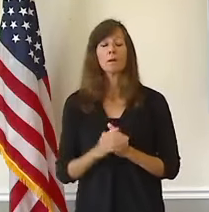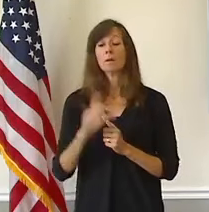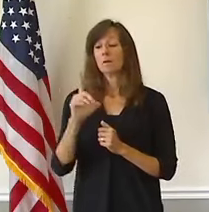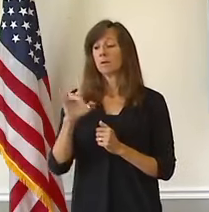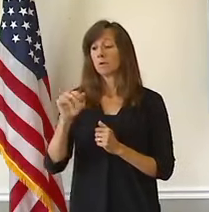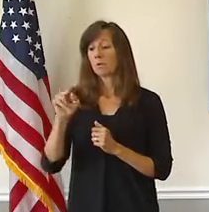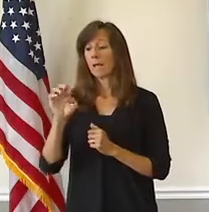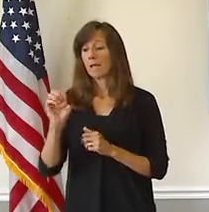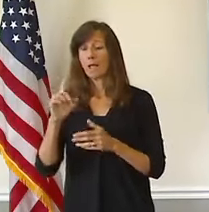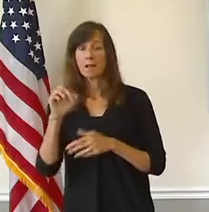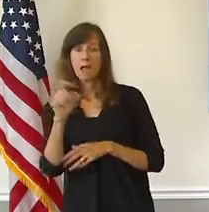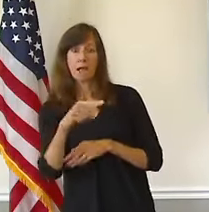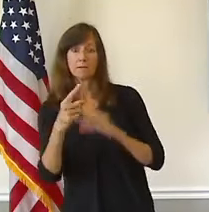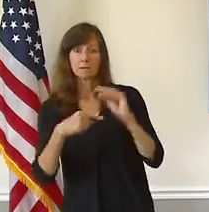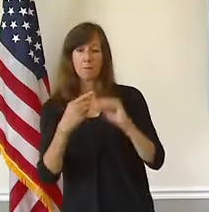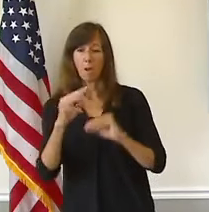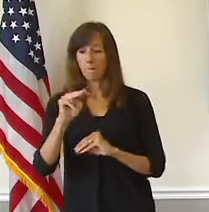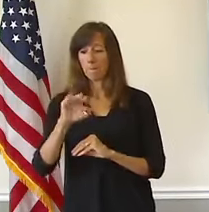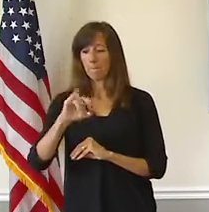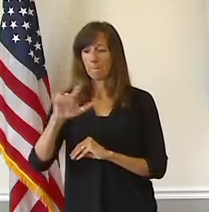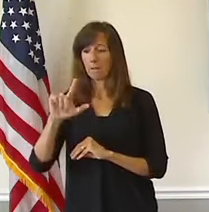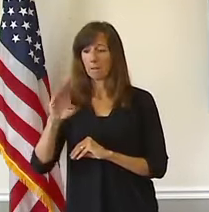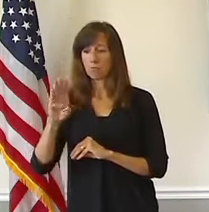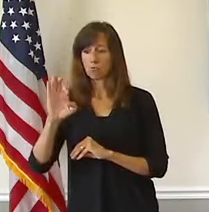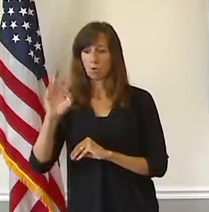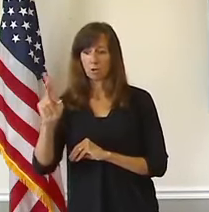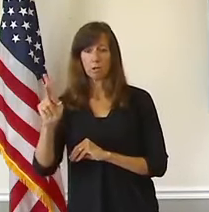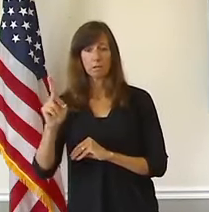closed. Millbrook DMV is still closed.